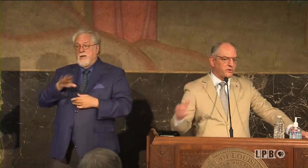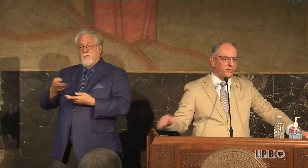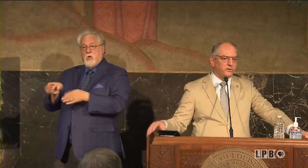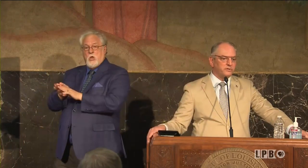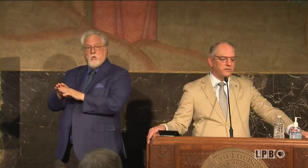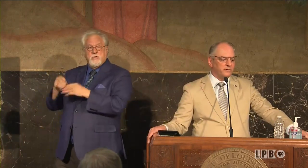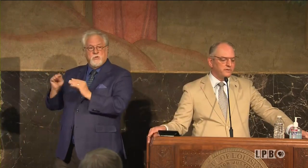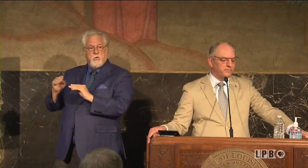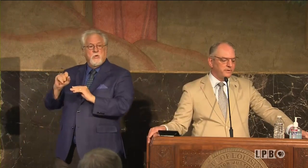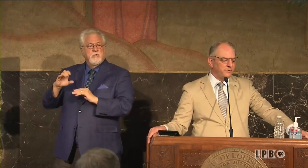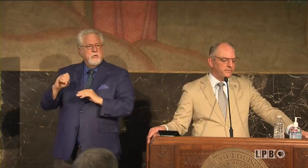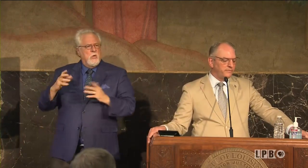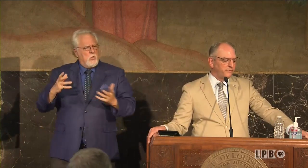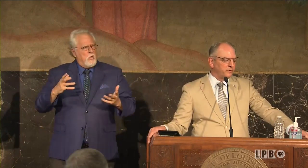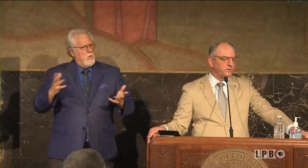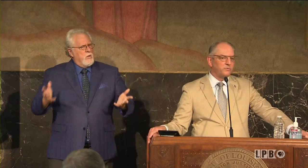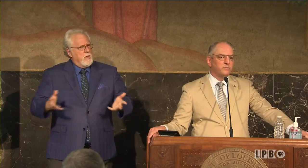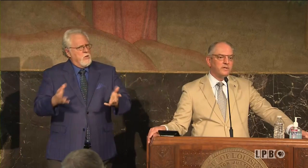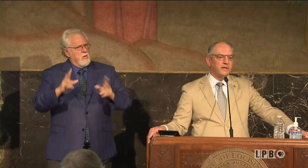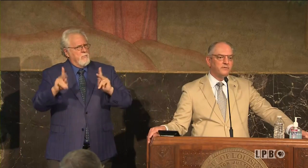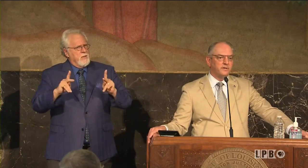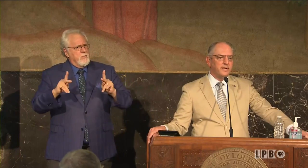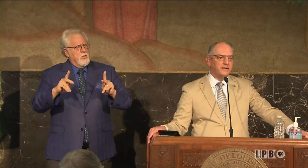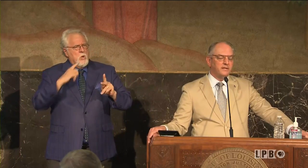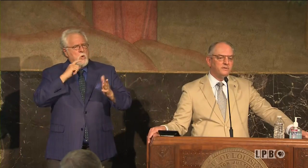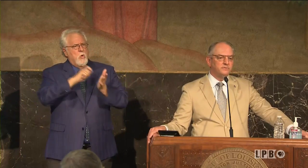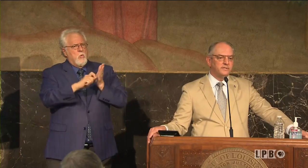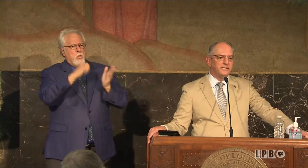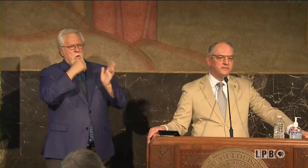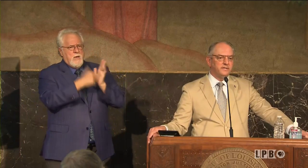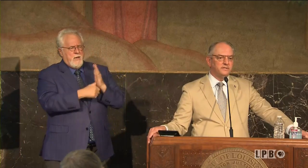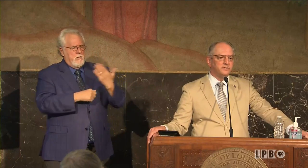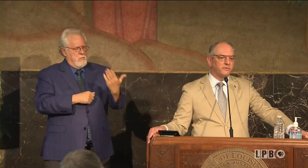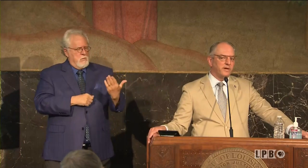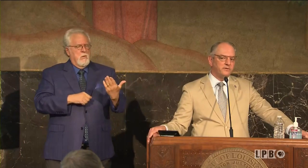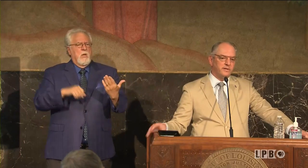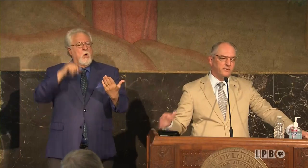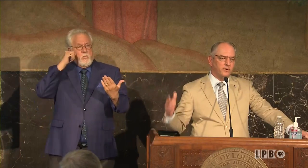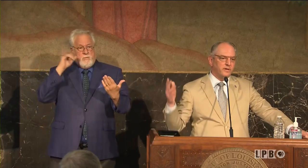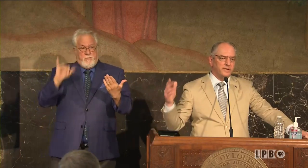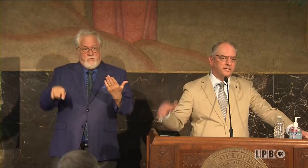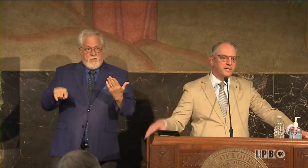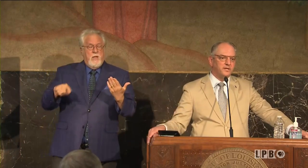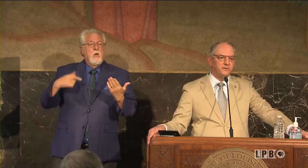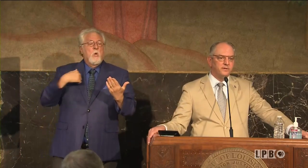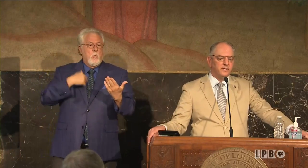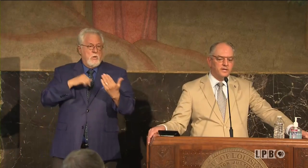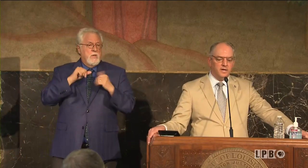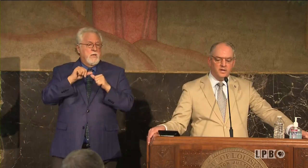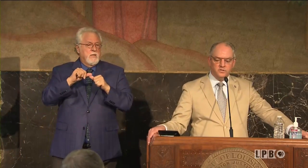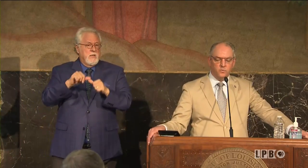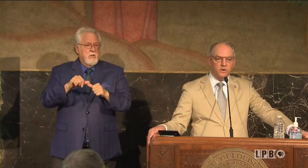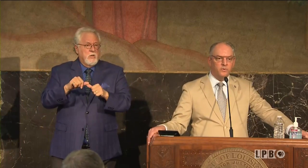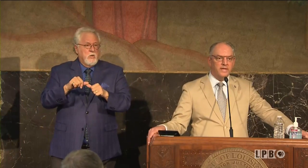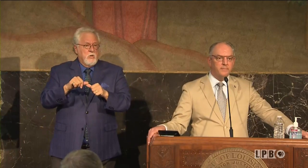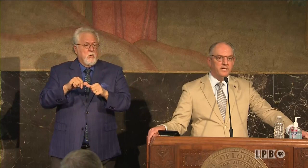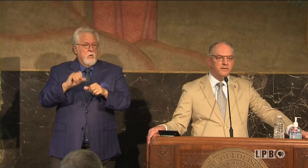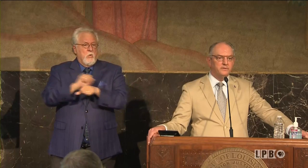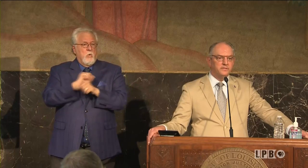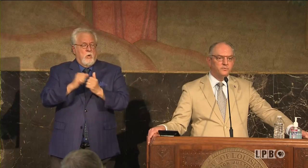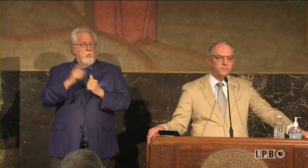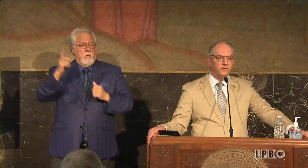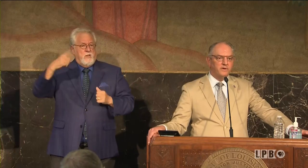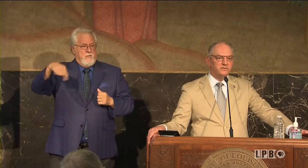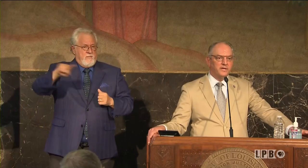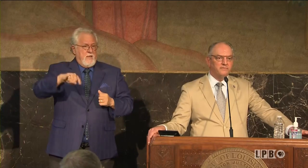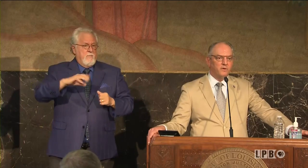just encourage the folks who wrote the letter to take those things into consideration, and we're going to continue to work with them and others